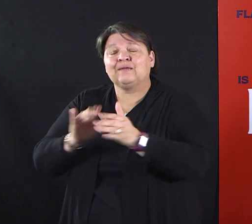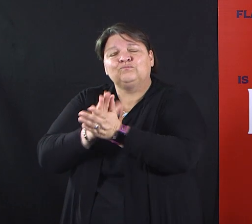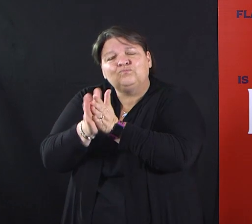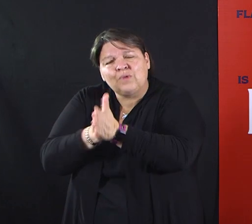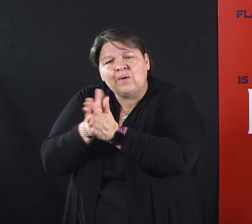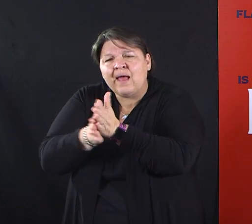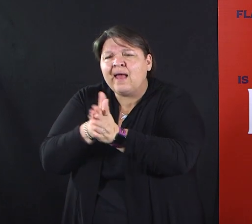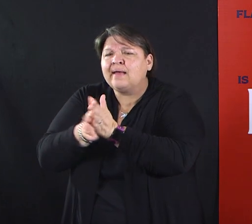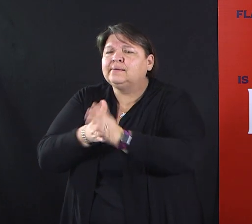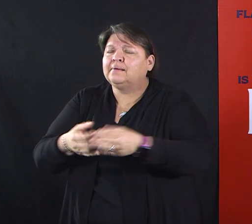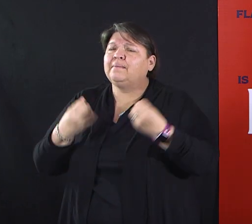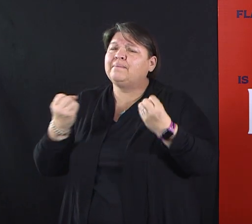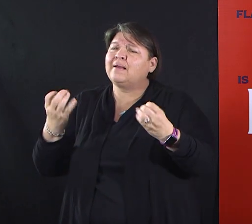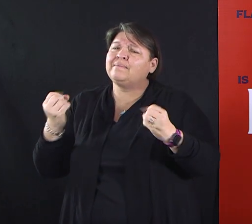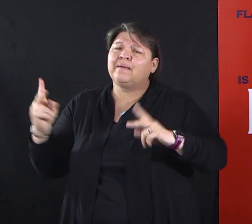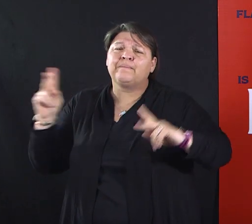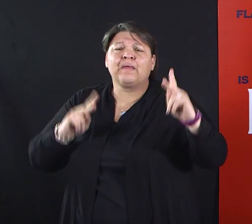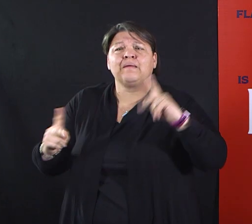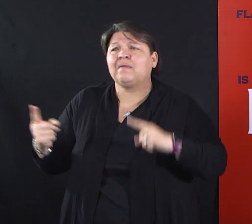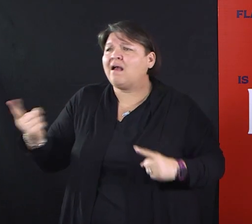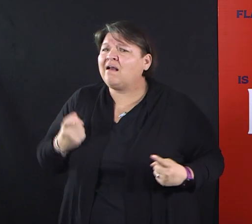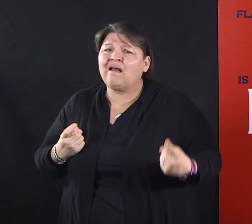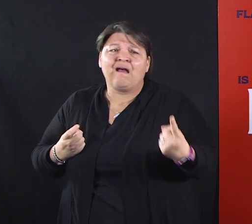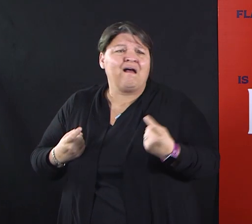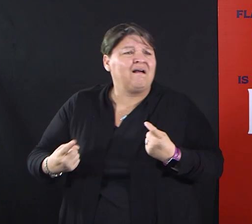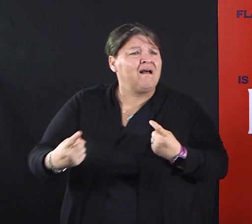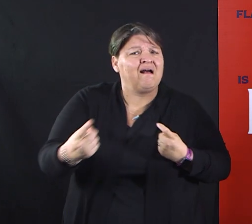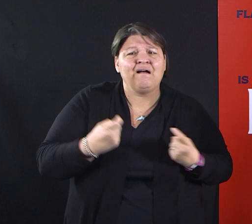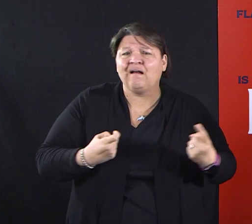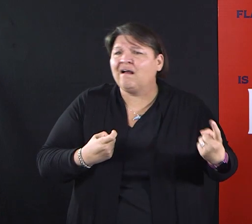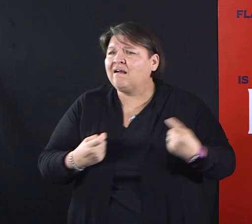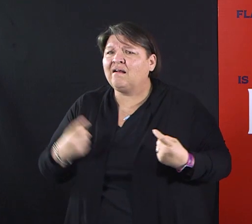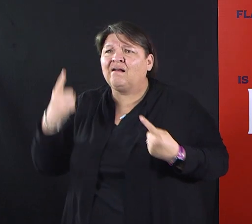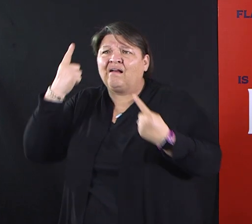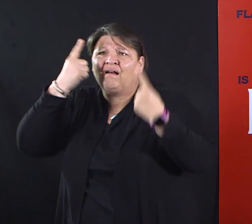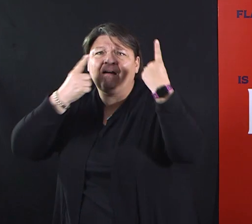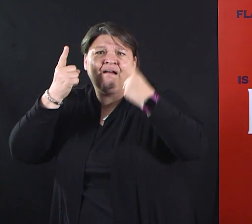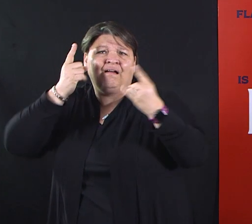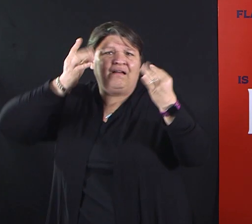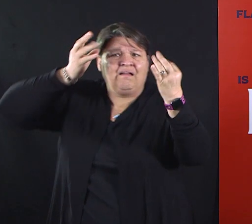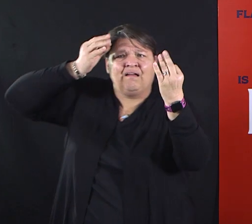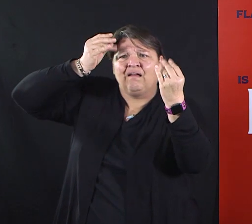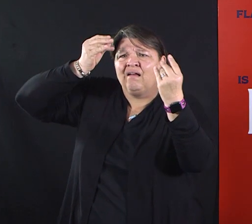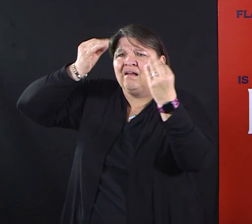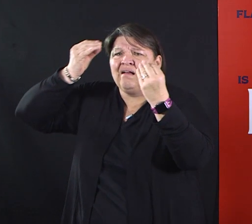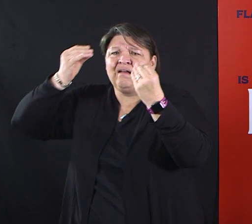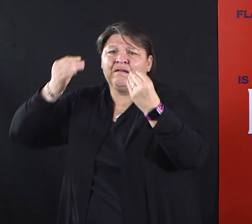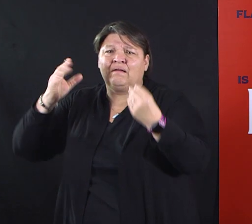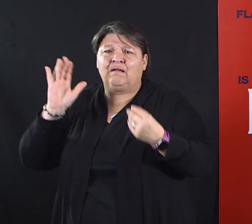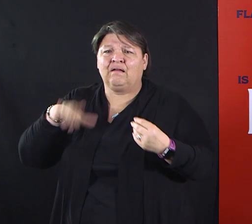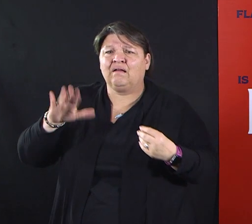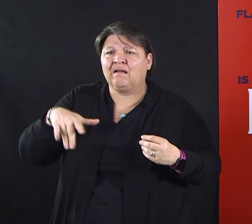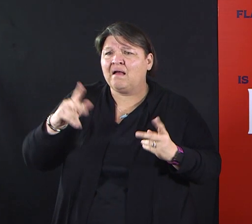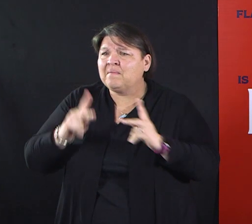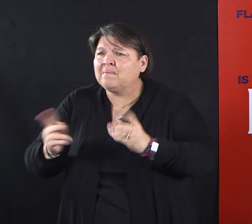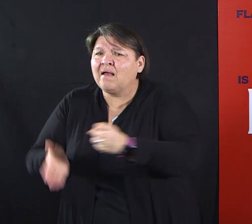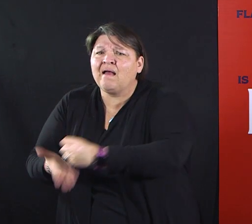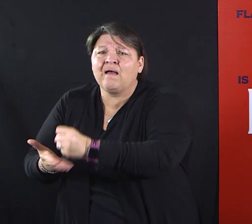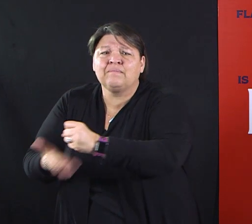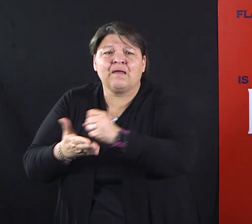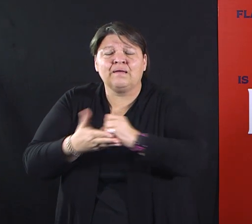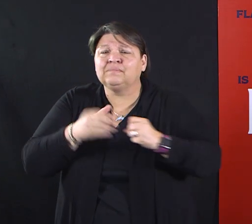situation brings. There's a lot of community support, folks in the community that are helping the elderly where they can with shopping,